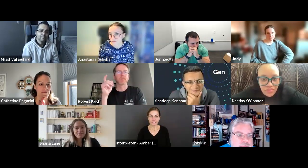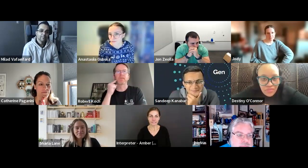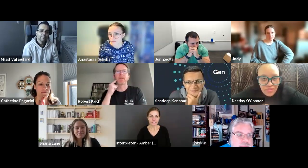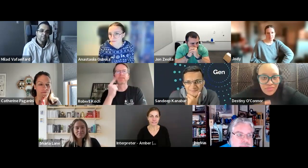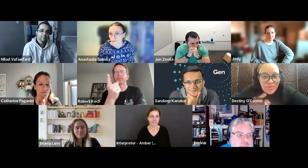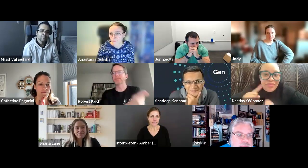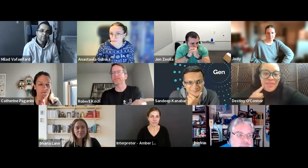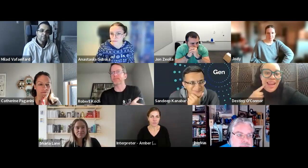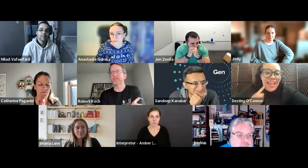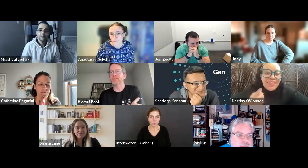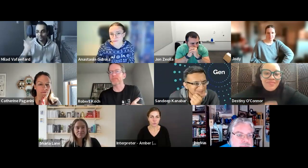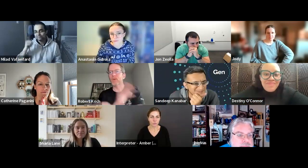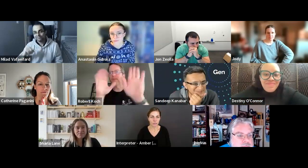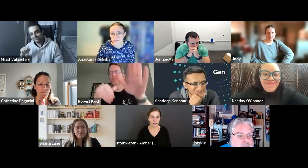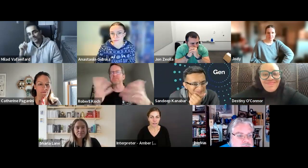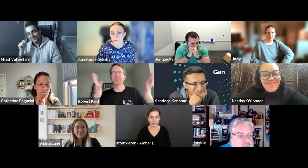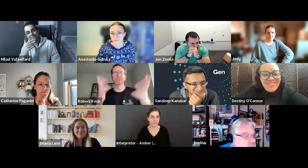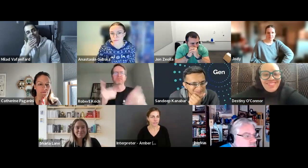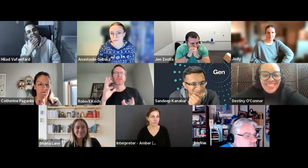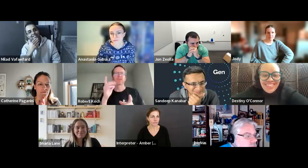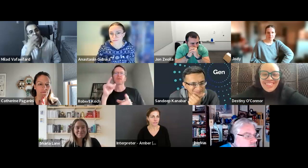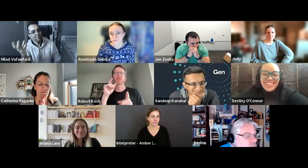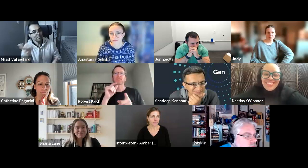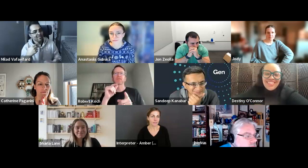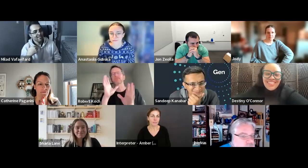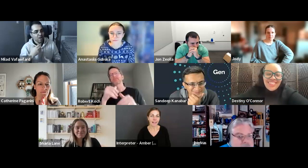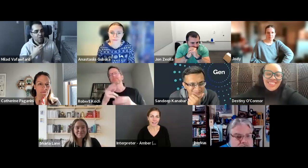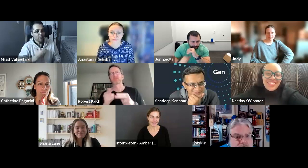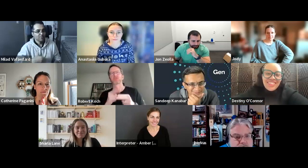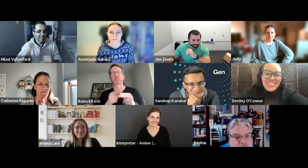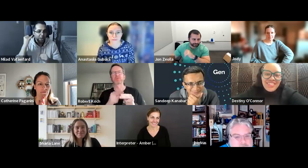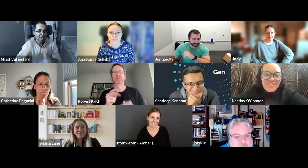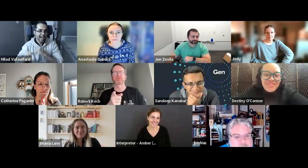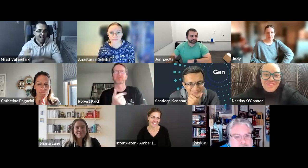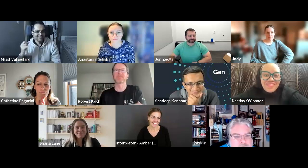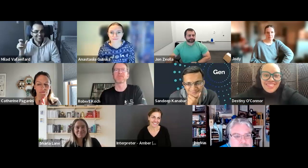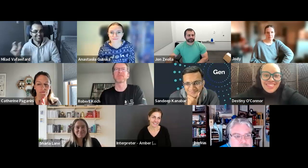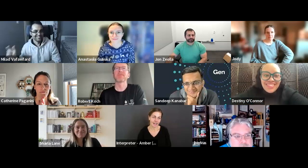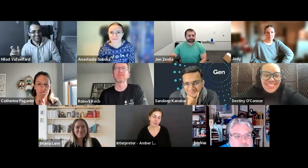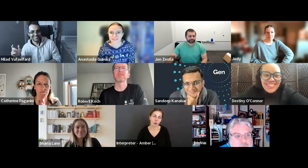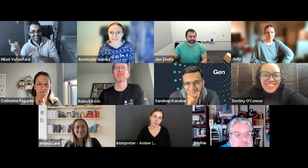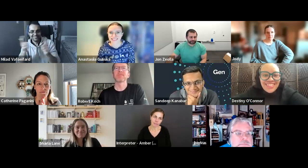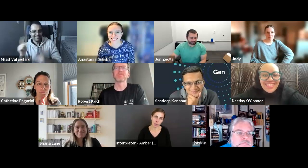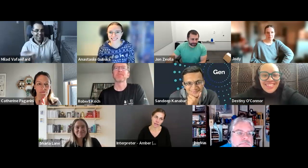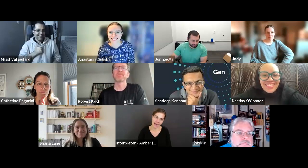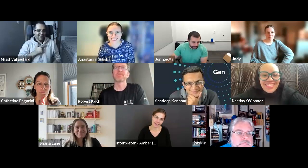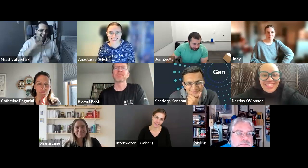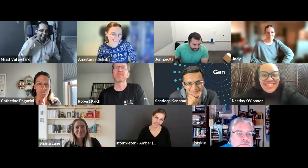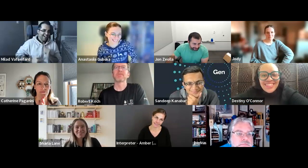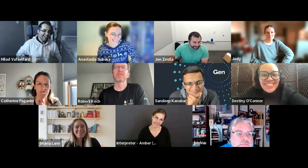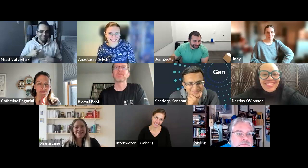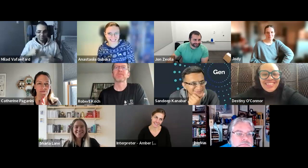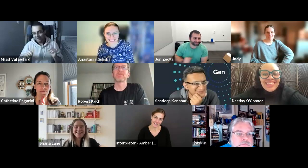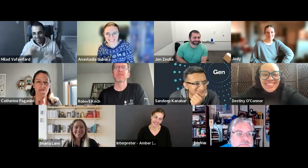Let's see who else. Malad. He says, I was hoping to go